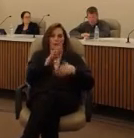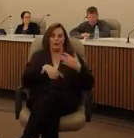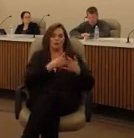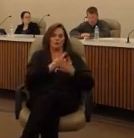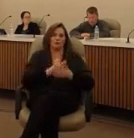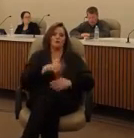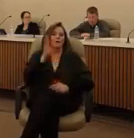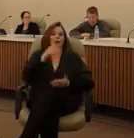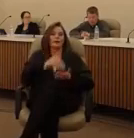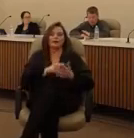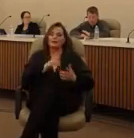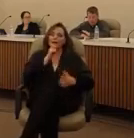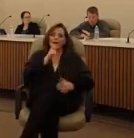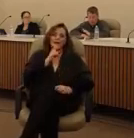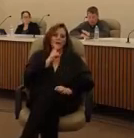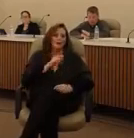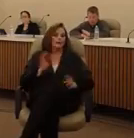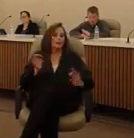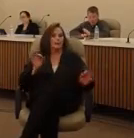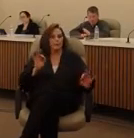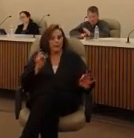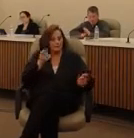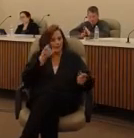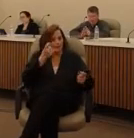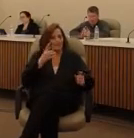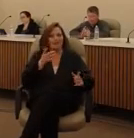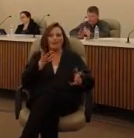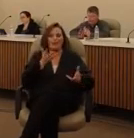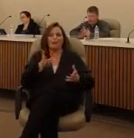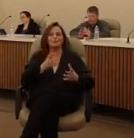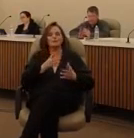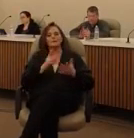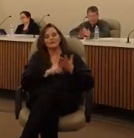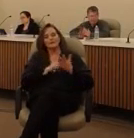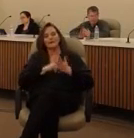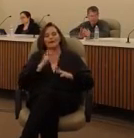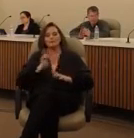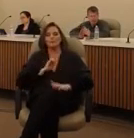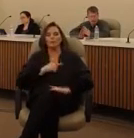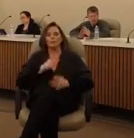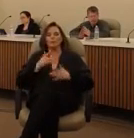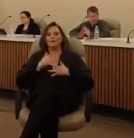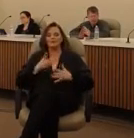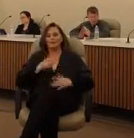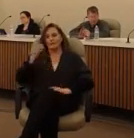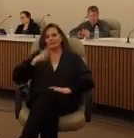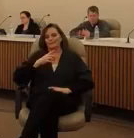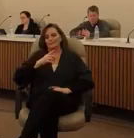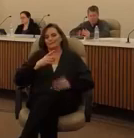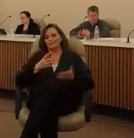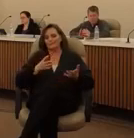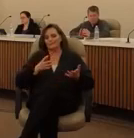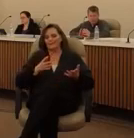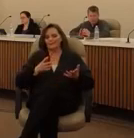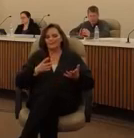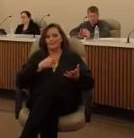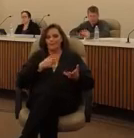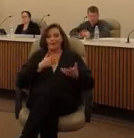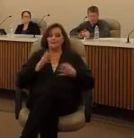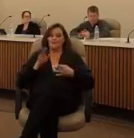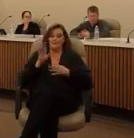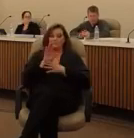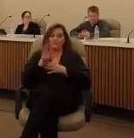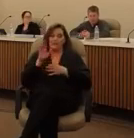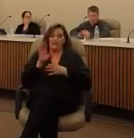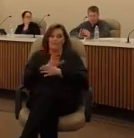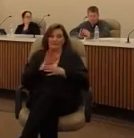That's, again, I'm not trying to minimalize the thing. I just want, sometimes we forget that businesses